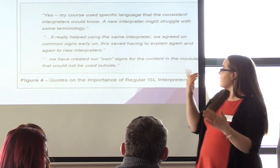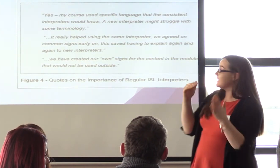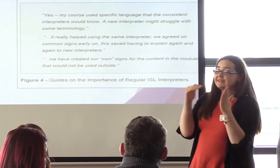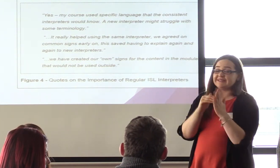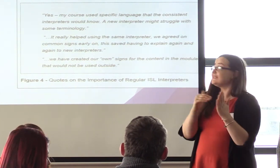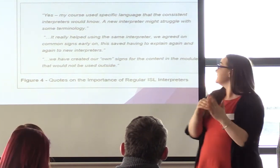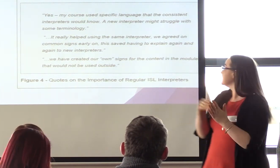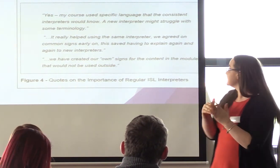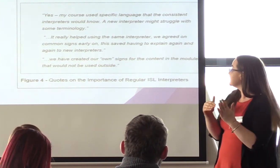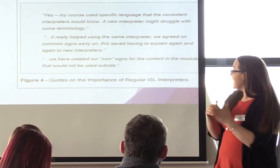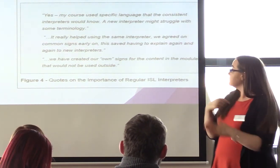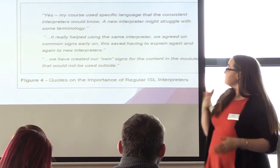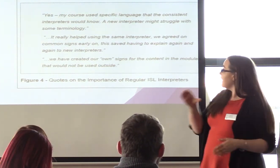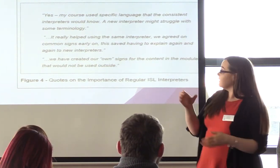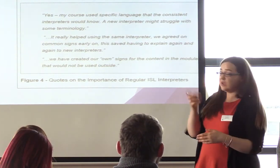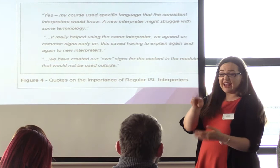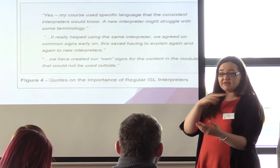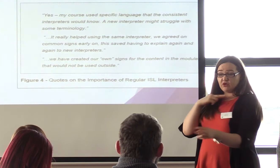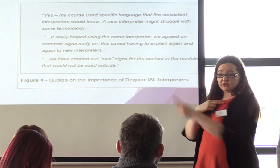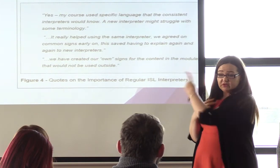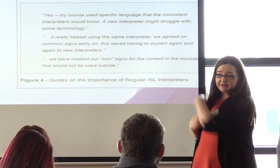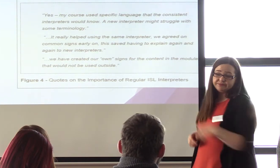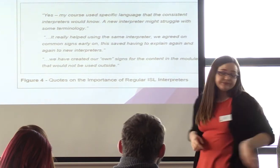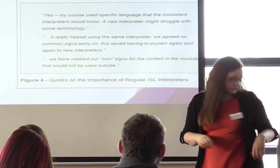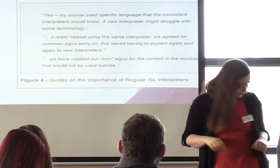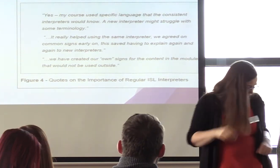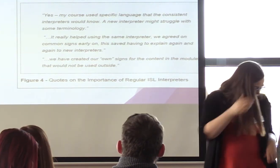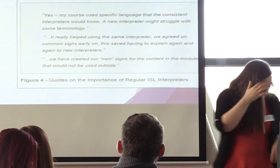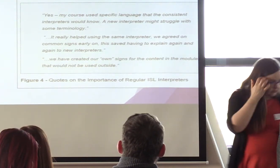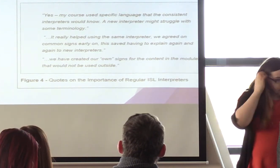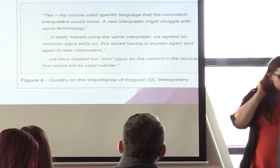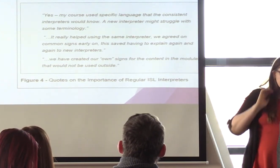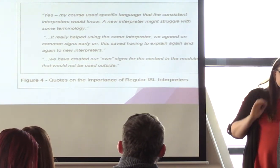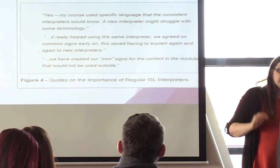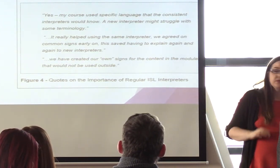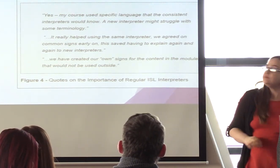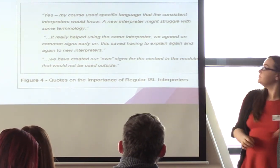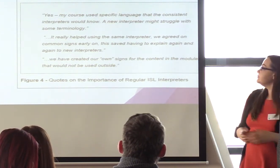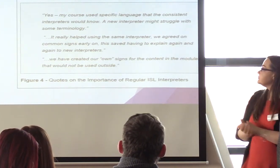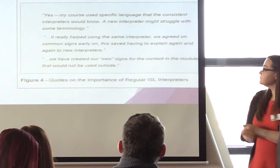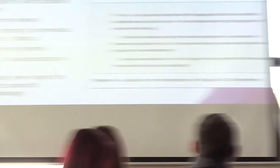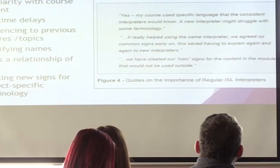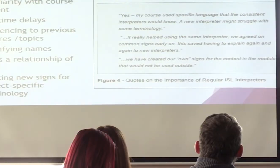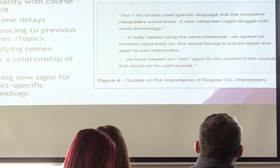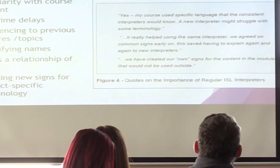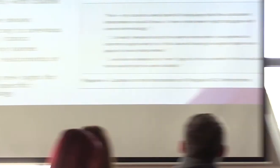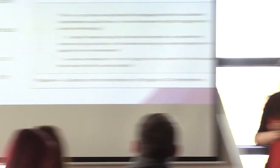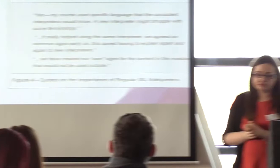So one student said, "Yes, my course used specific language that the consistent interpreters would know. A